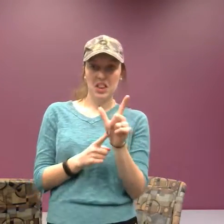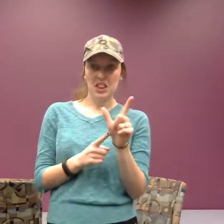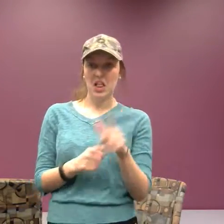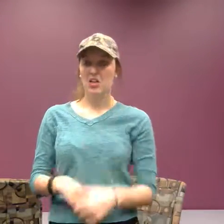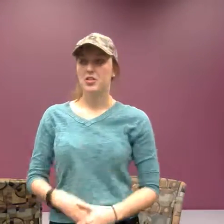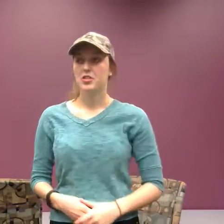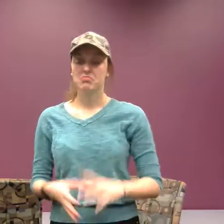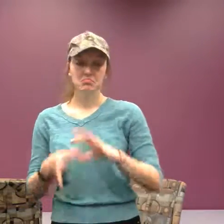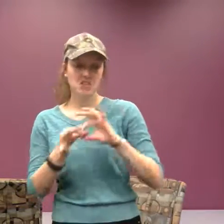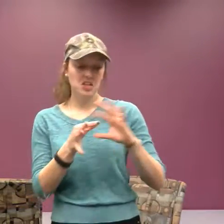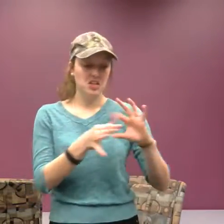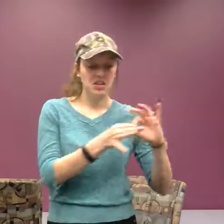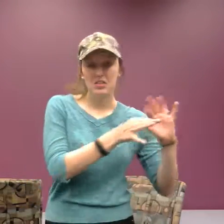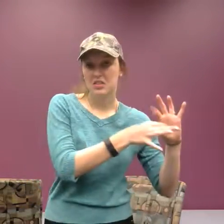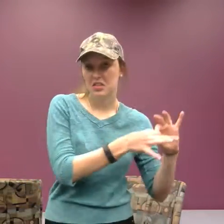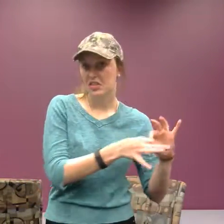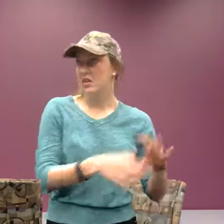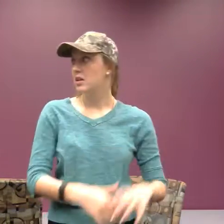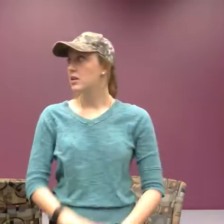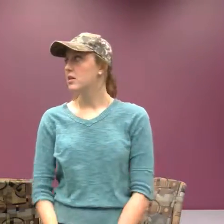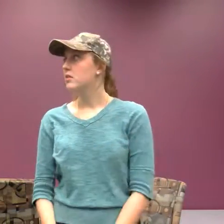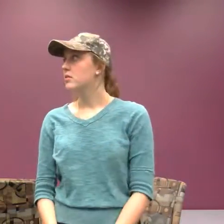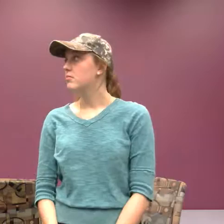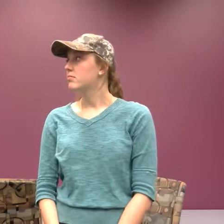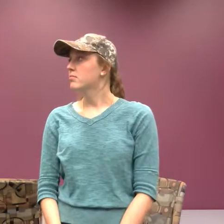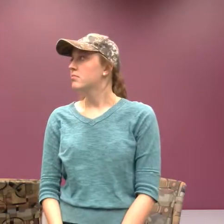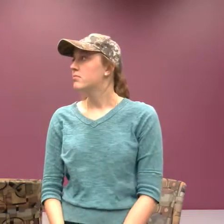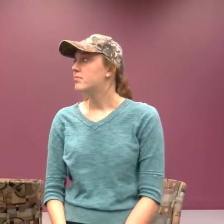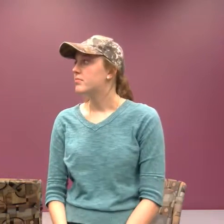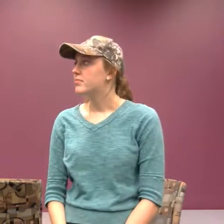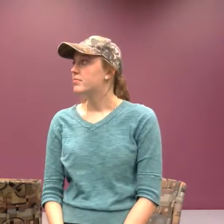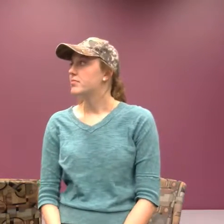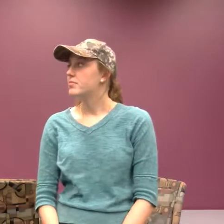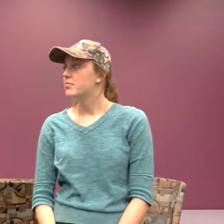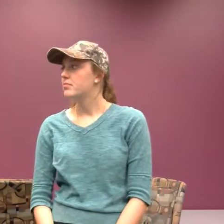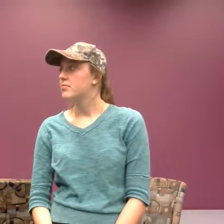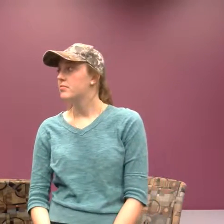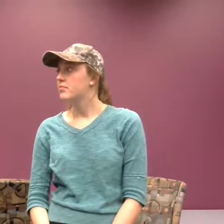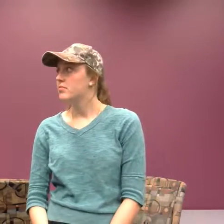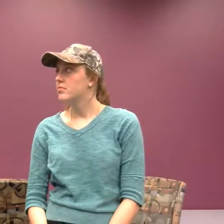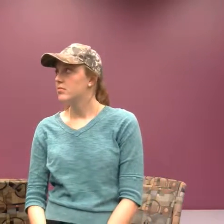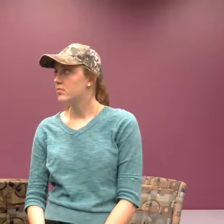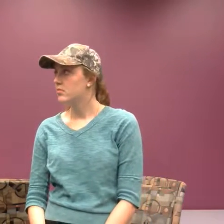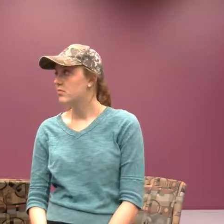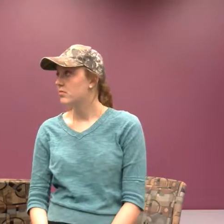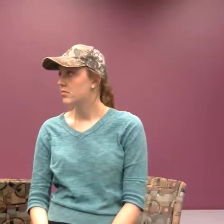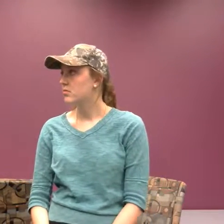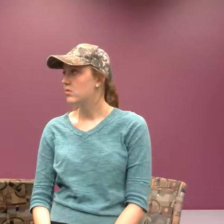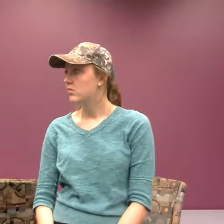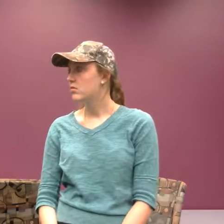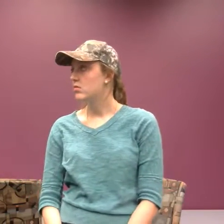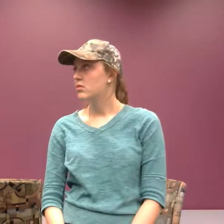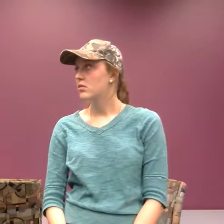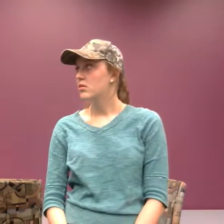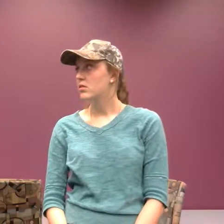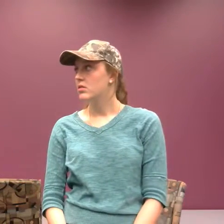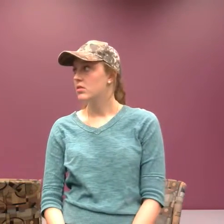use S. This is not a real good variable, but I'll be careful with my S because it won't look like a lot. S is the